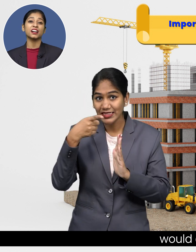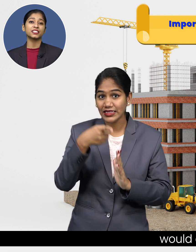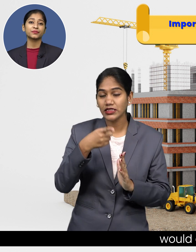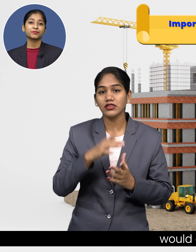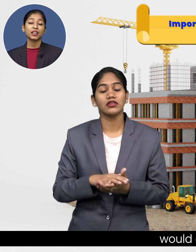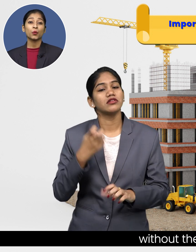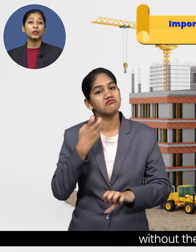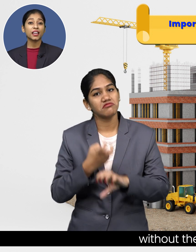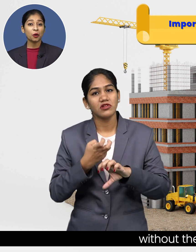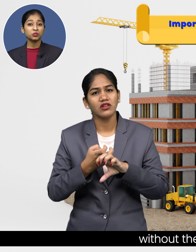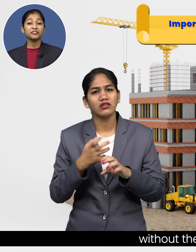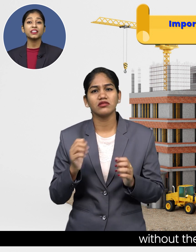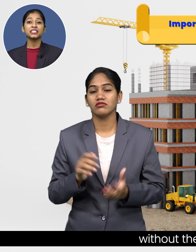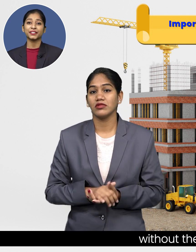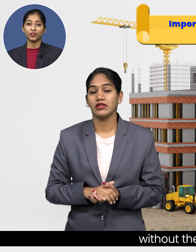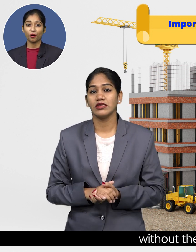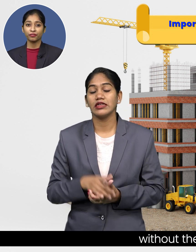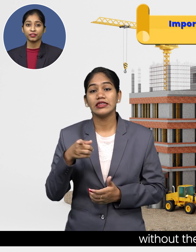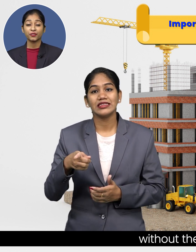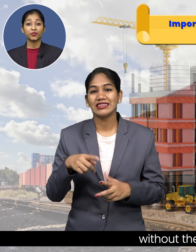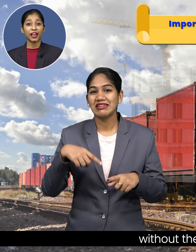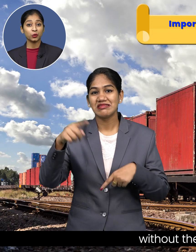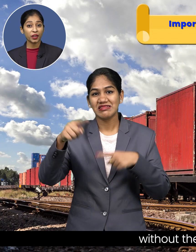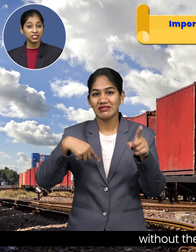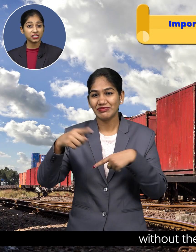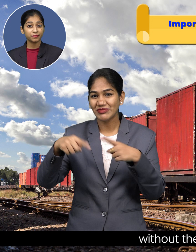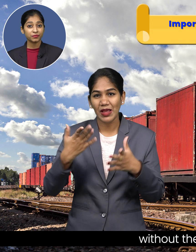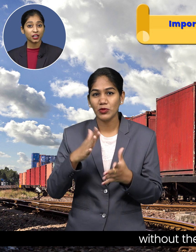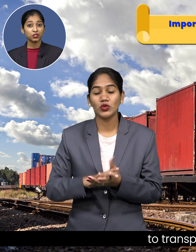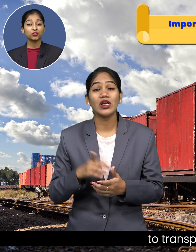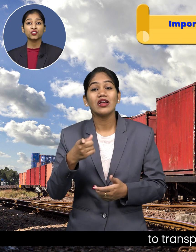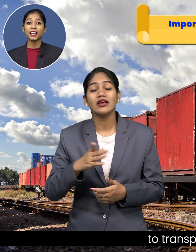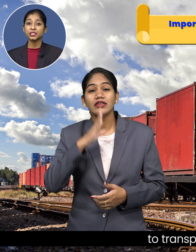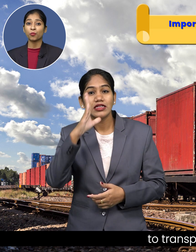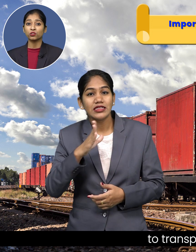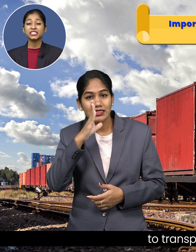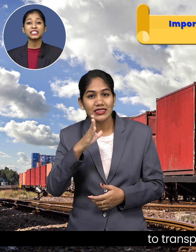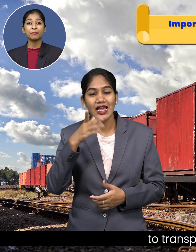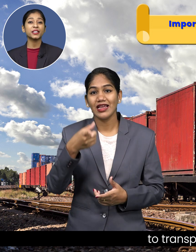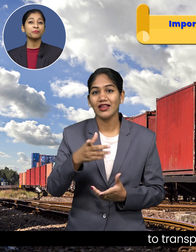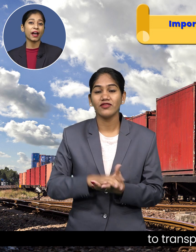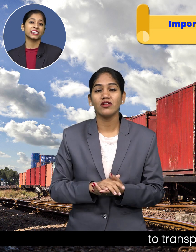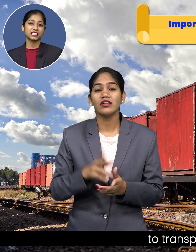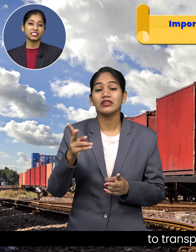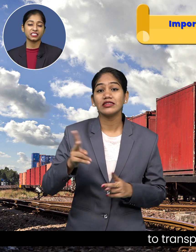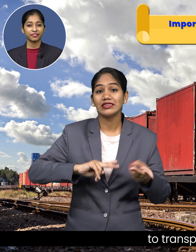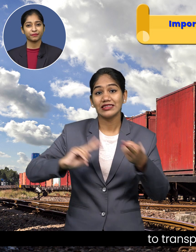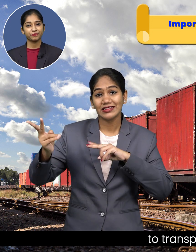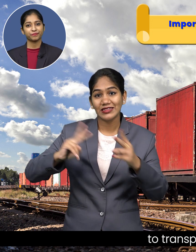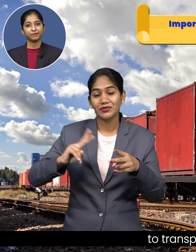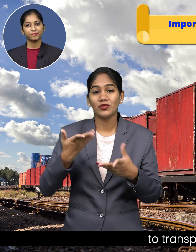be difficult without the facility of railways, to transport cement